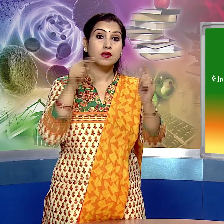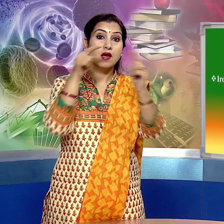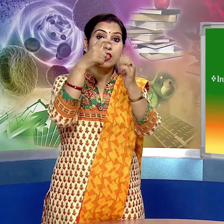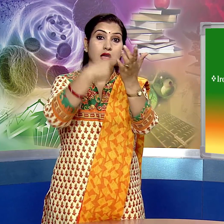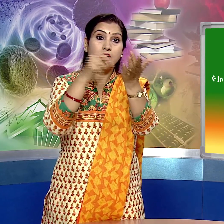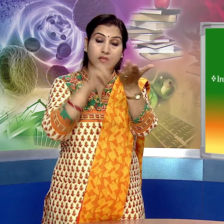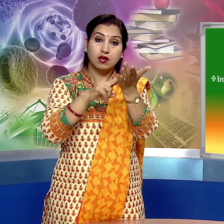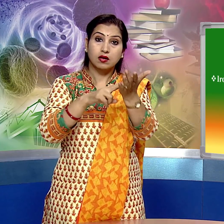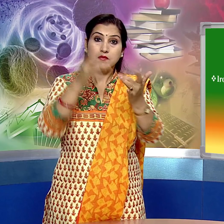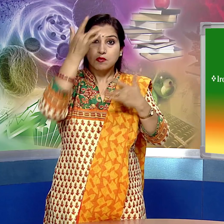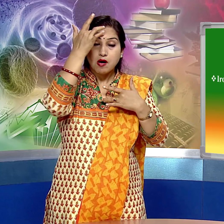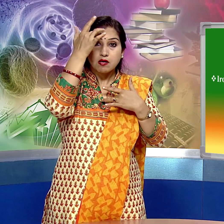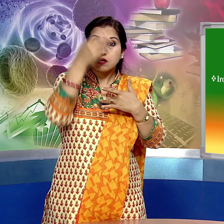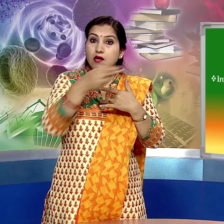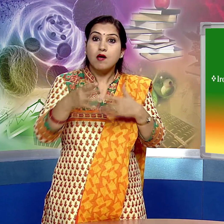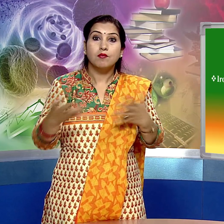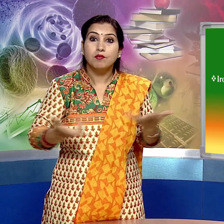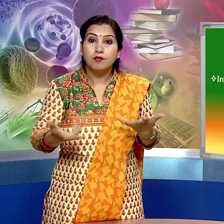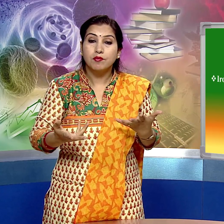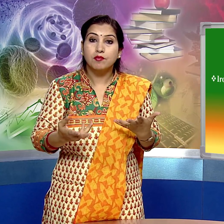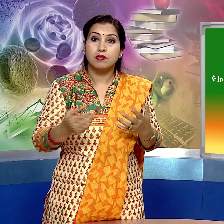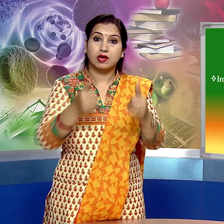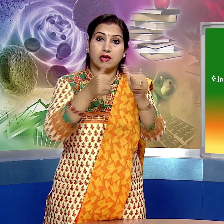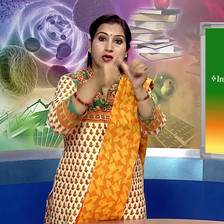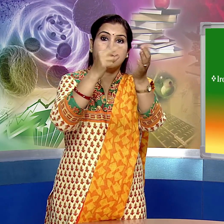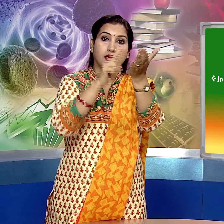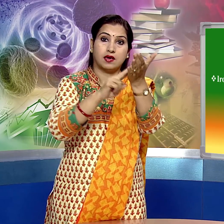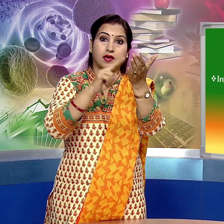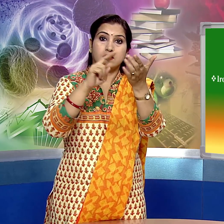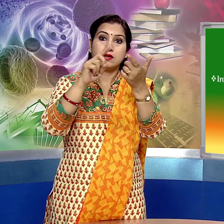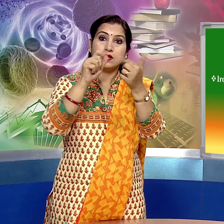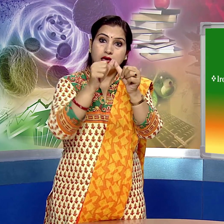Iron deficiency disease is called as anemia.